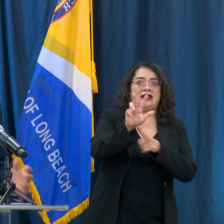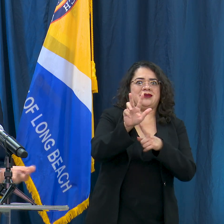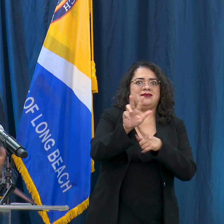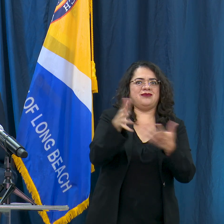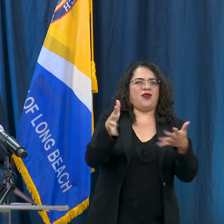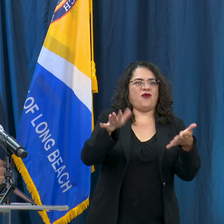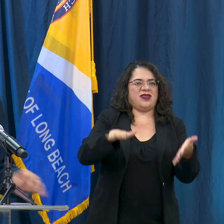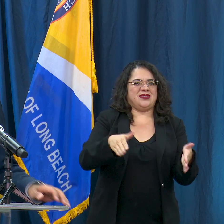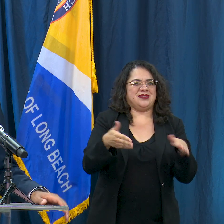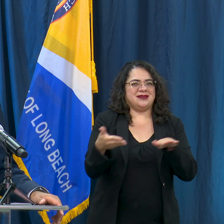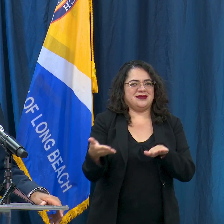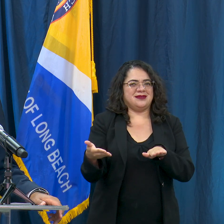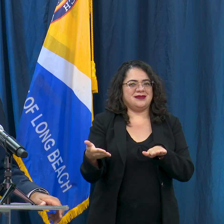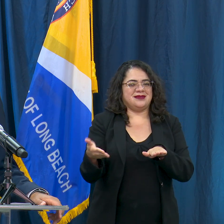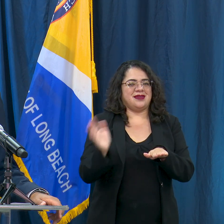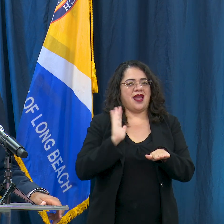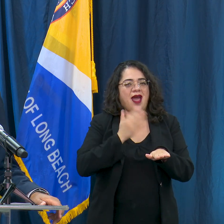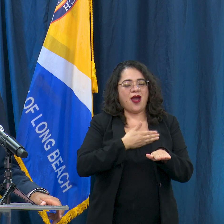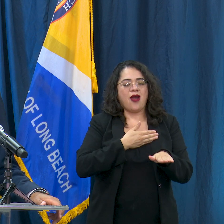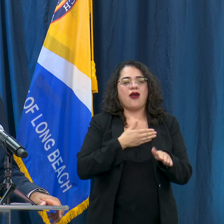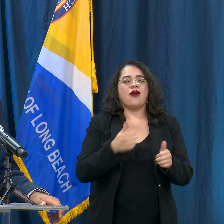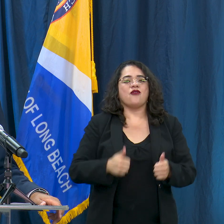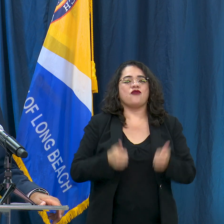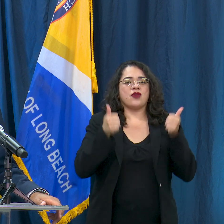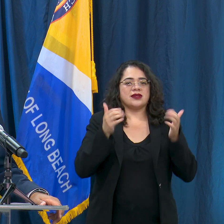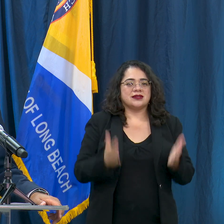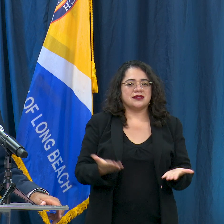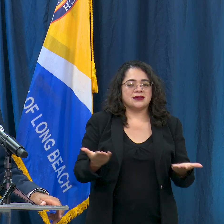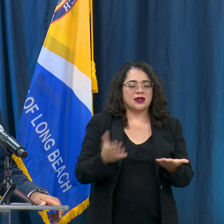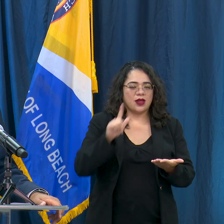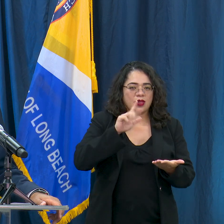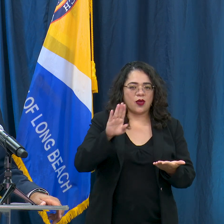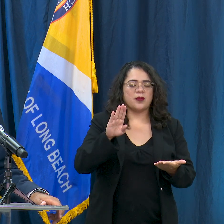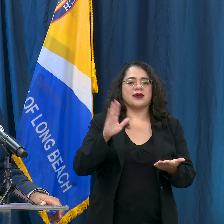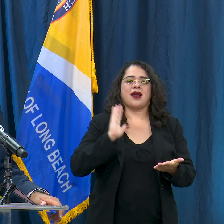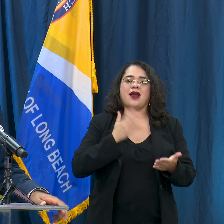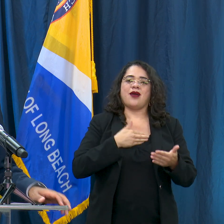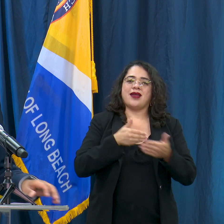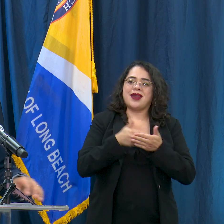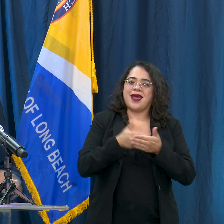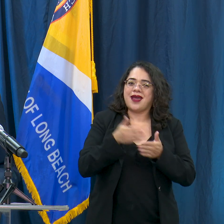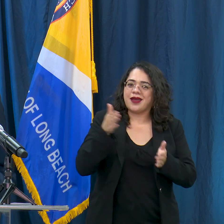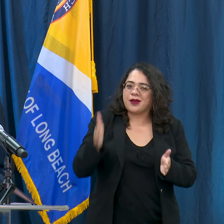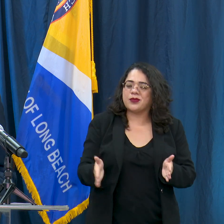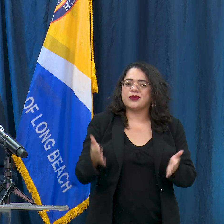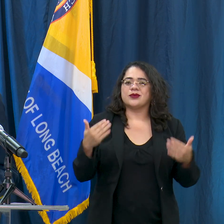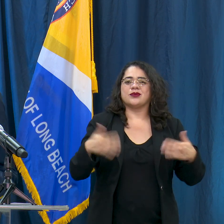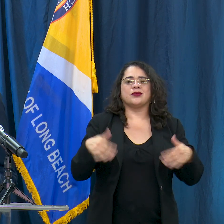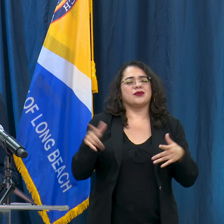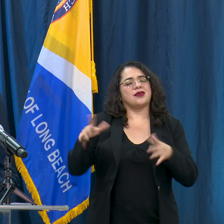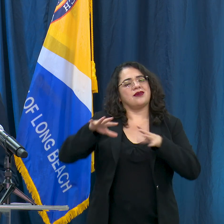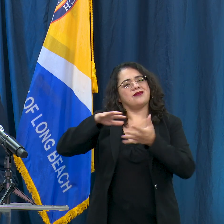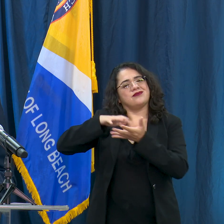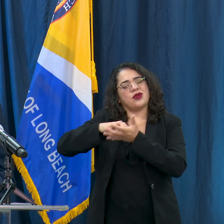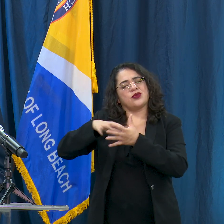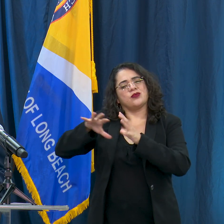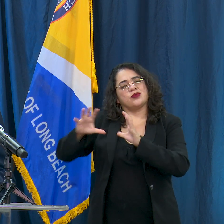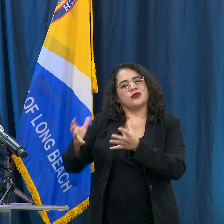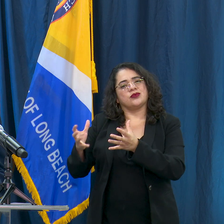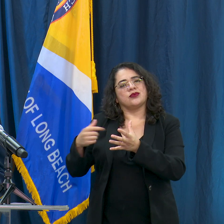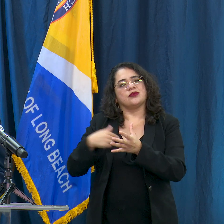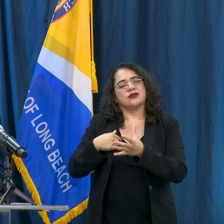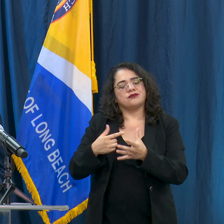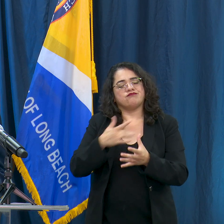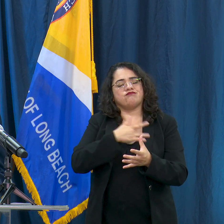of our residents and neighbors, especially many that are most in our vulnerable community, that's something that's a serious issue that we should just